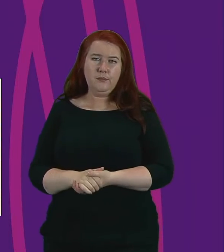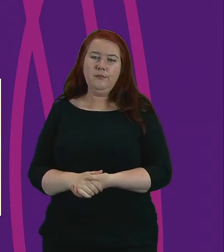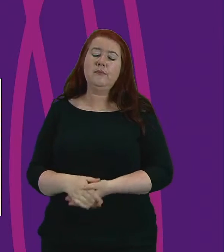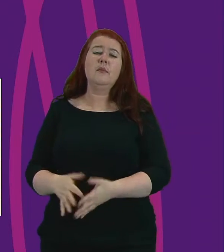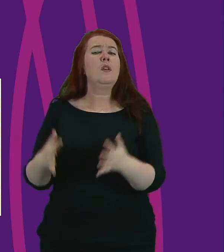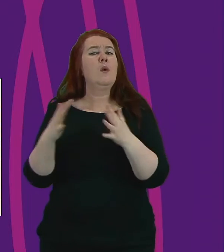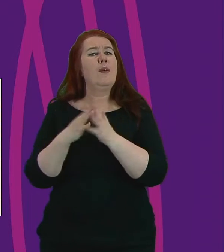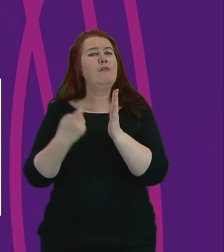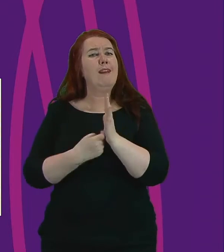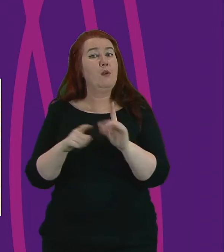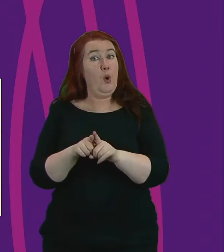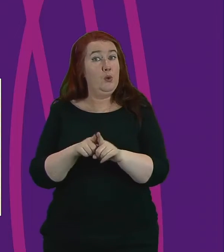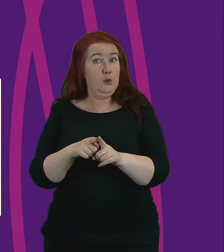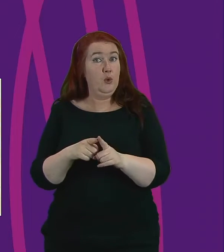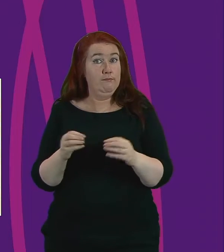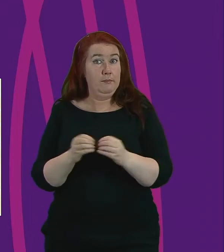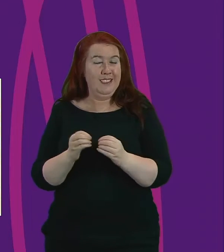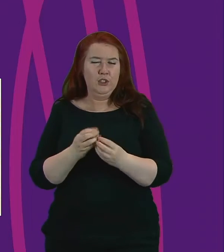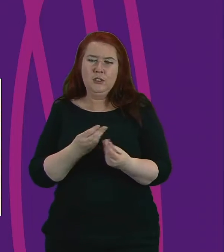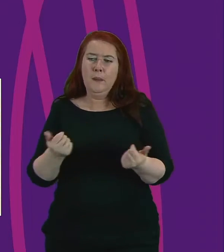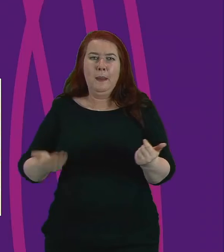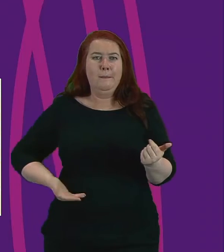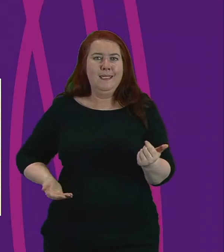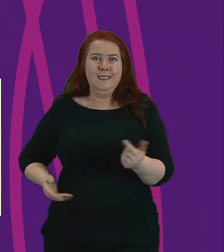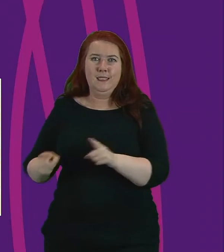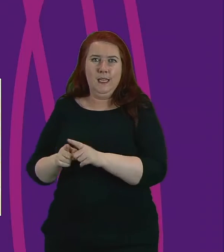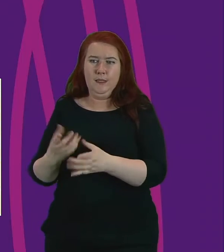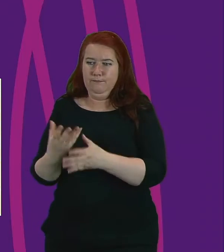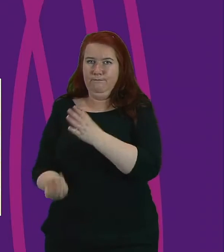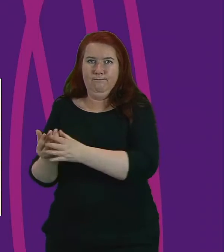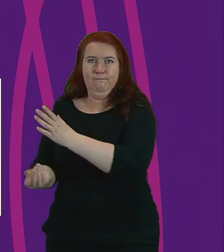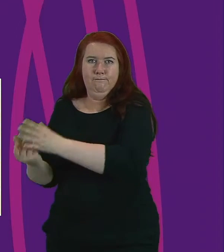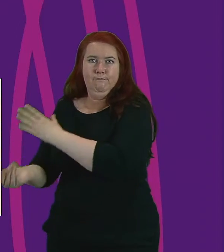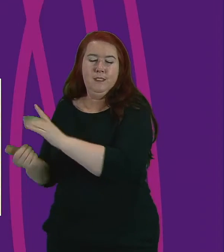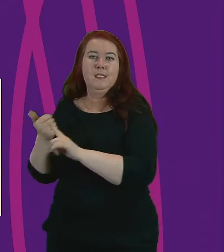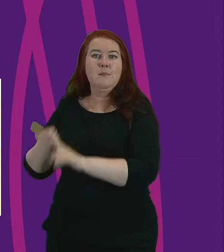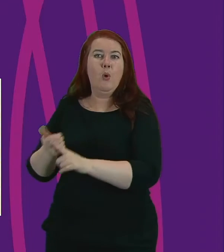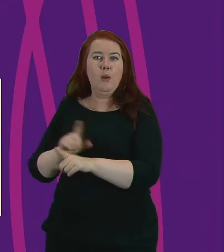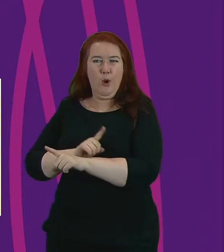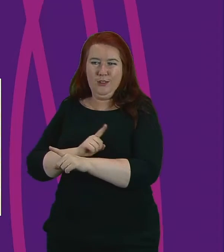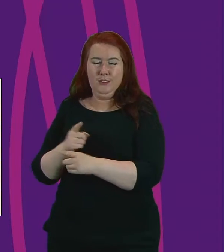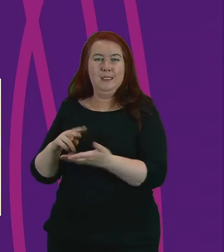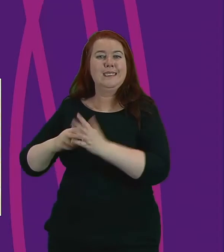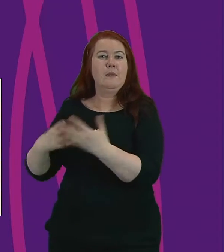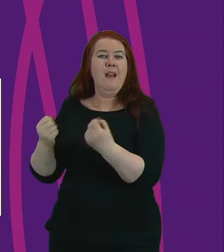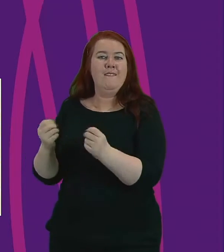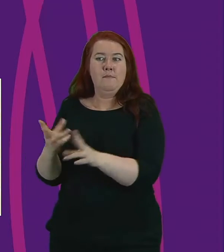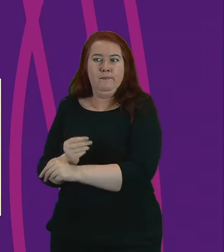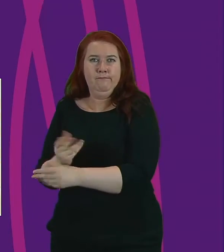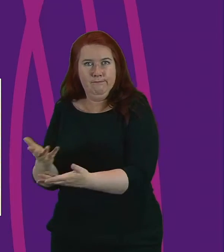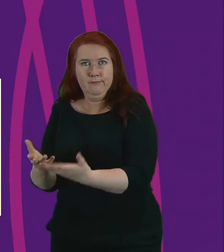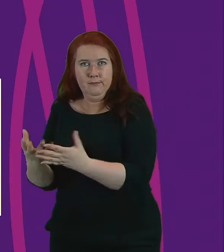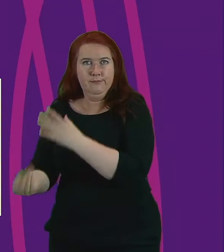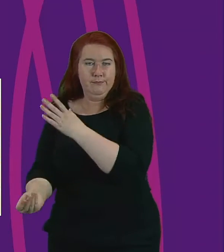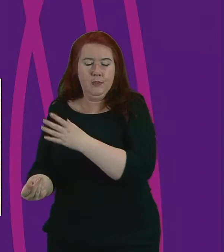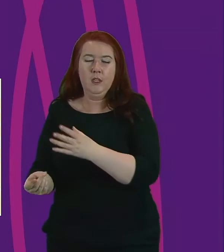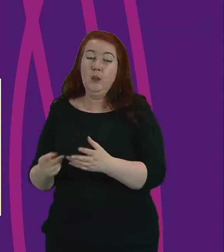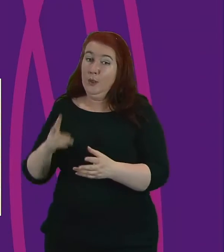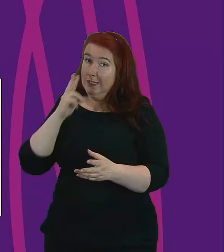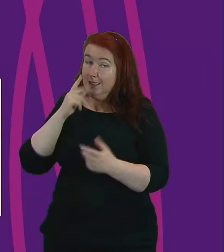about businesses which have fallen through the gaps in terms of the direct support. And we continue to see issues with a lack of direct support